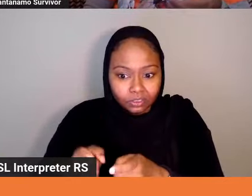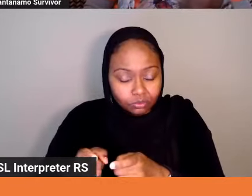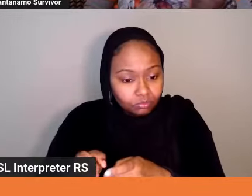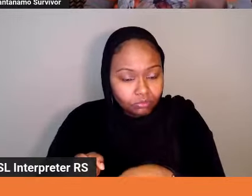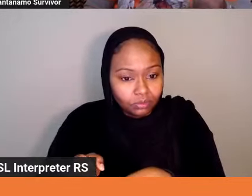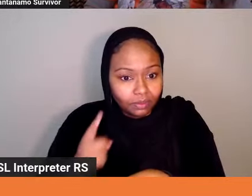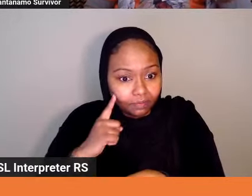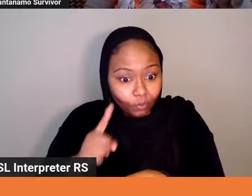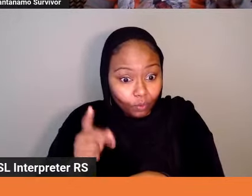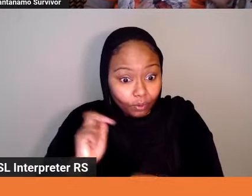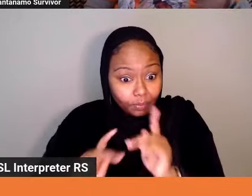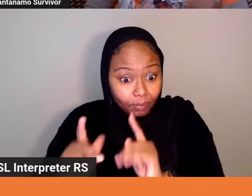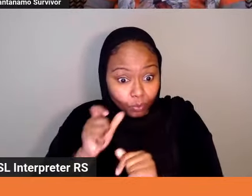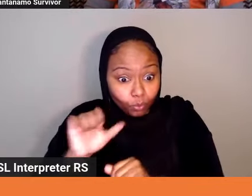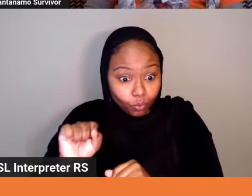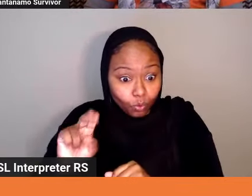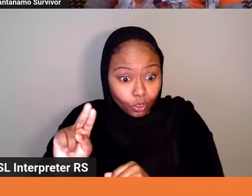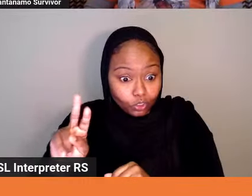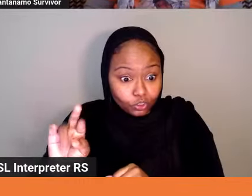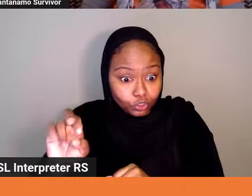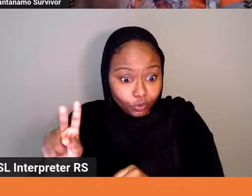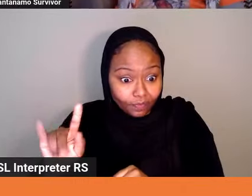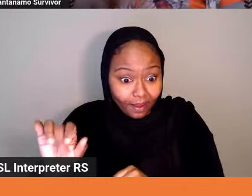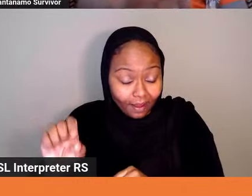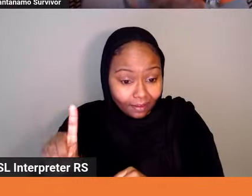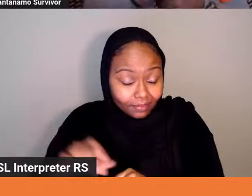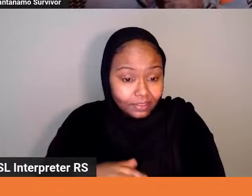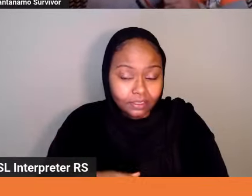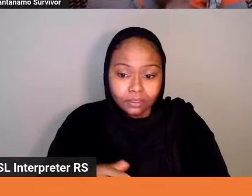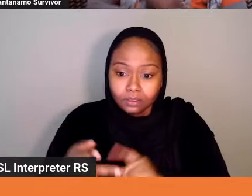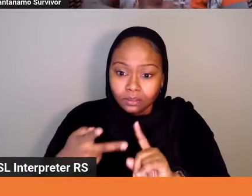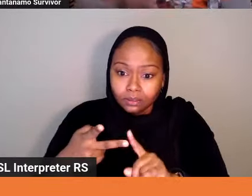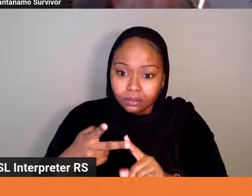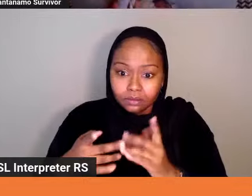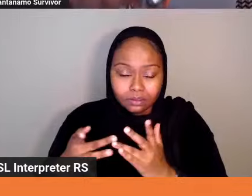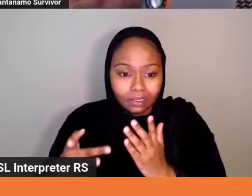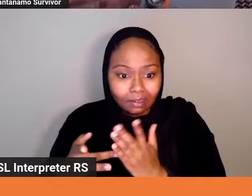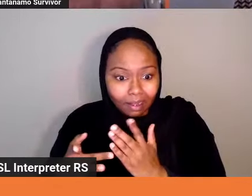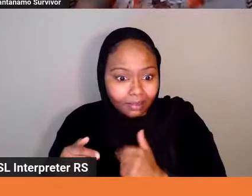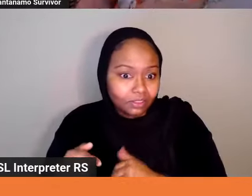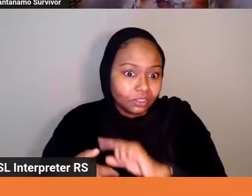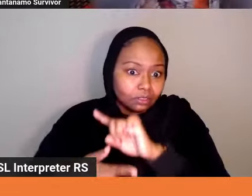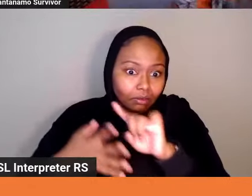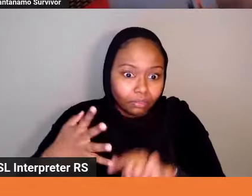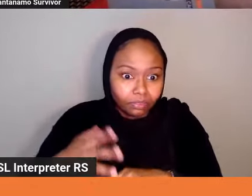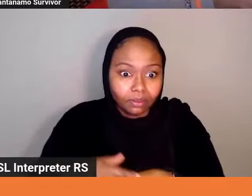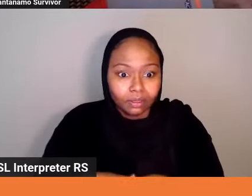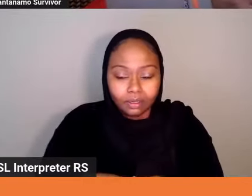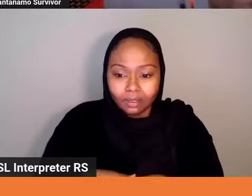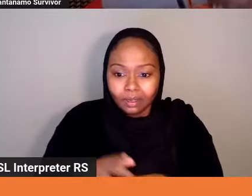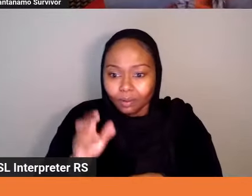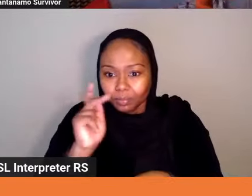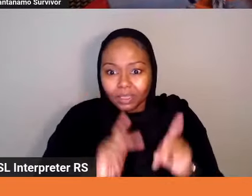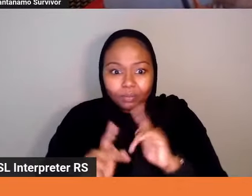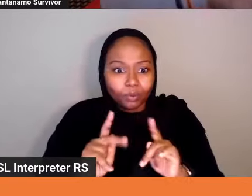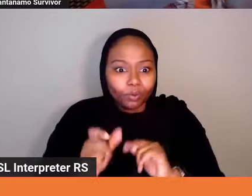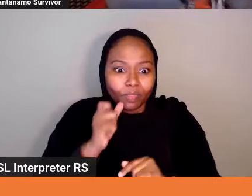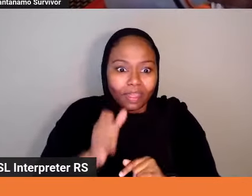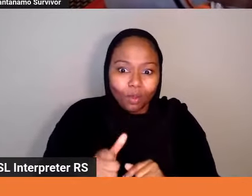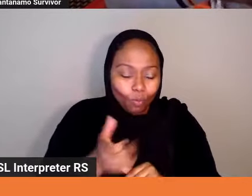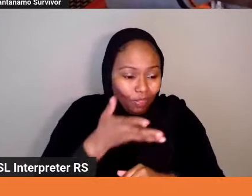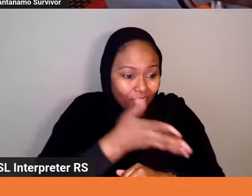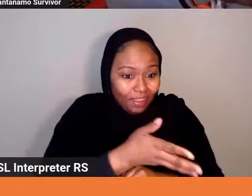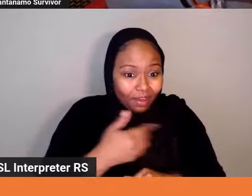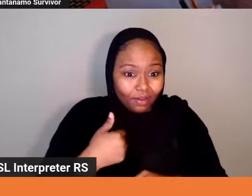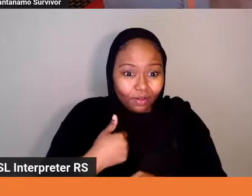the survivors, and there must be accountability. You know, people like General Jeffrey Miller, he was in Guantanamo, in Abu Ghraib, and in Iraq, who